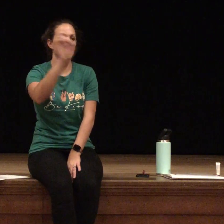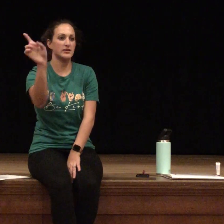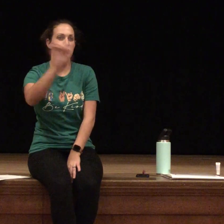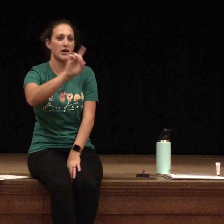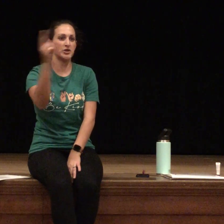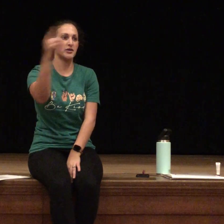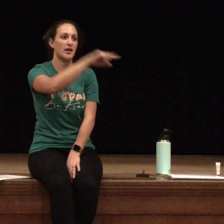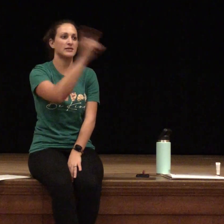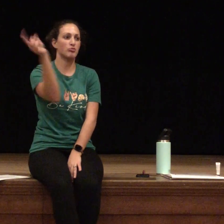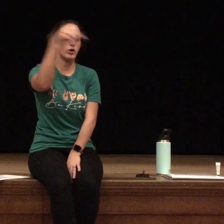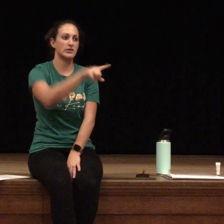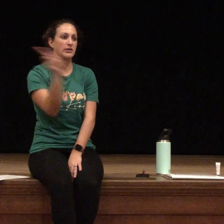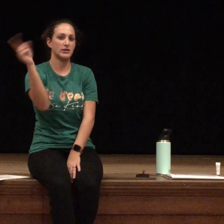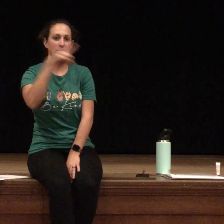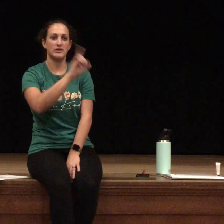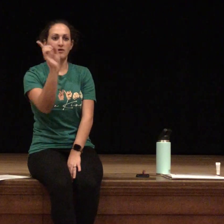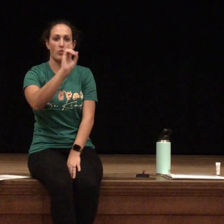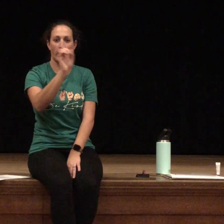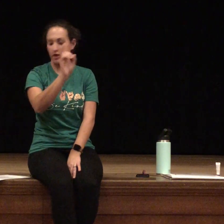is in direction, as in pointing. Where.